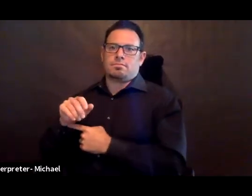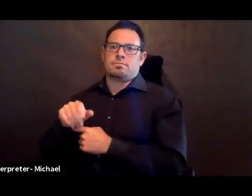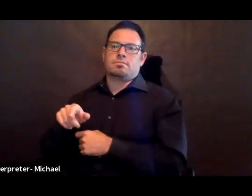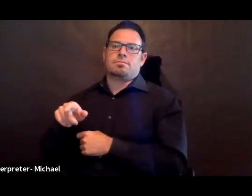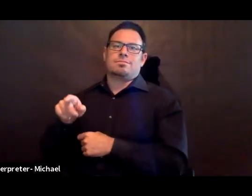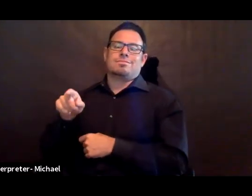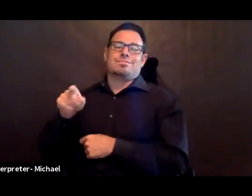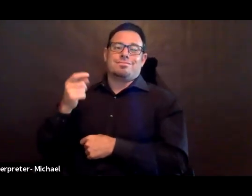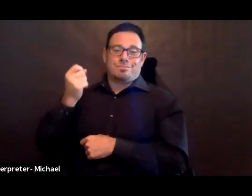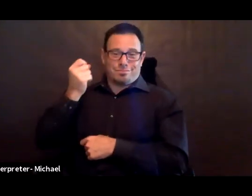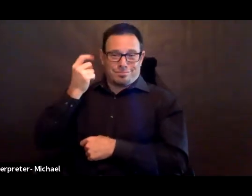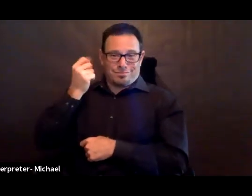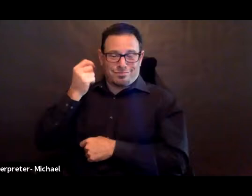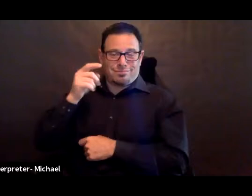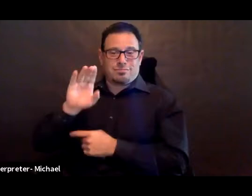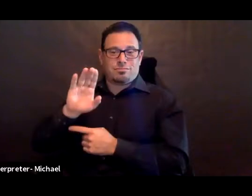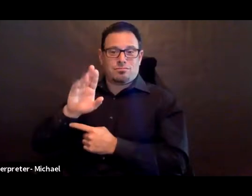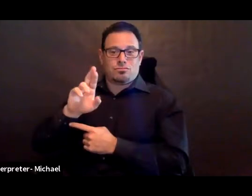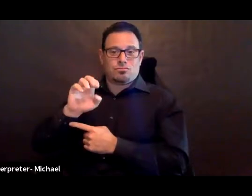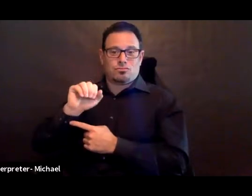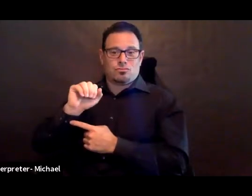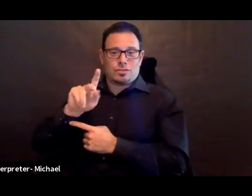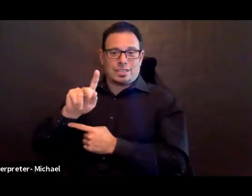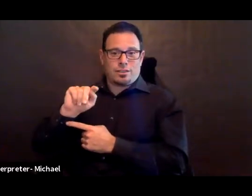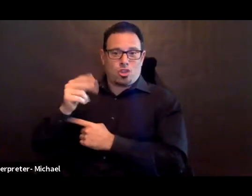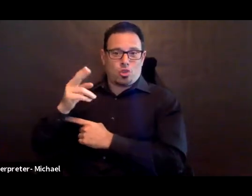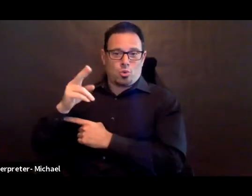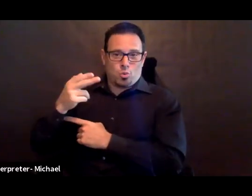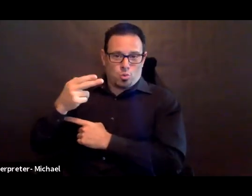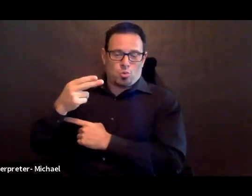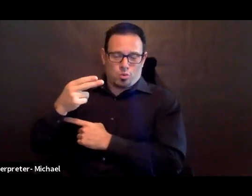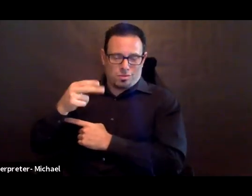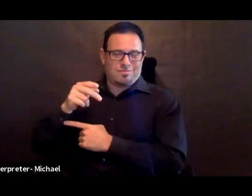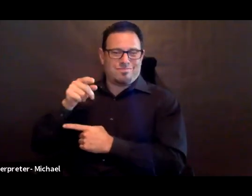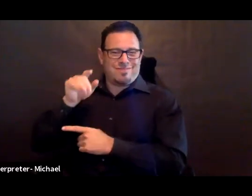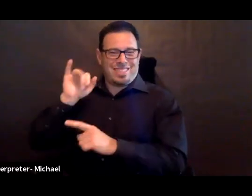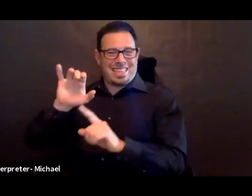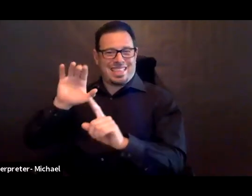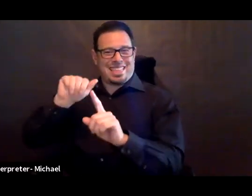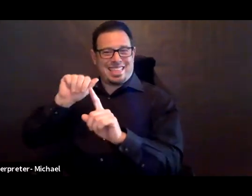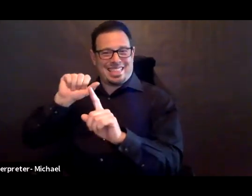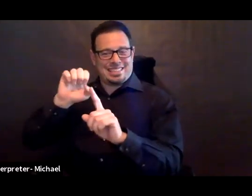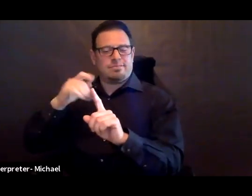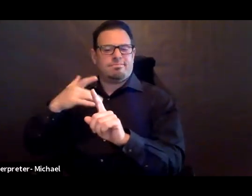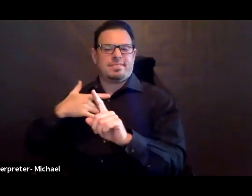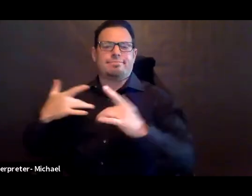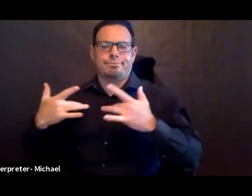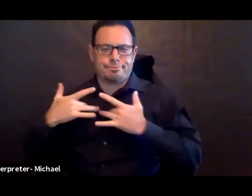99.9% of Minnesotans who are fully vaccinated have not